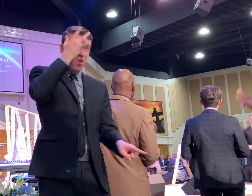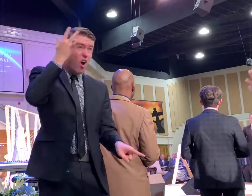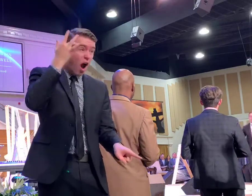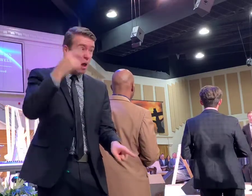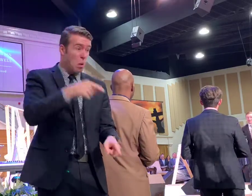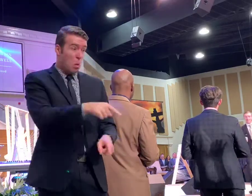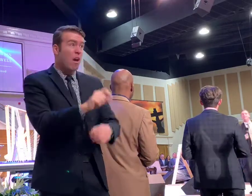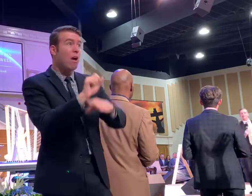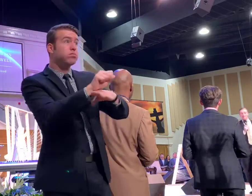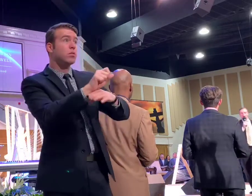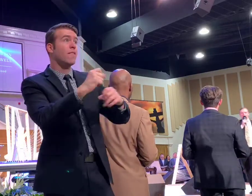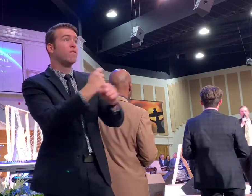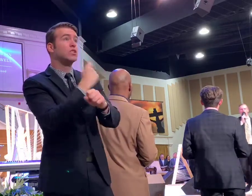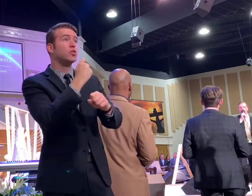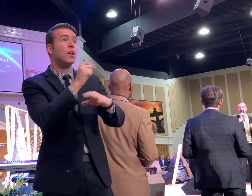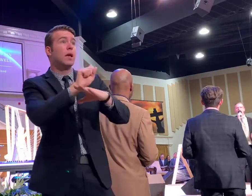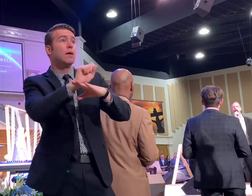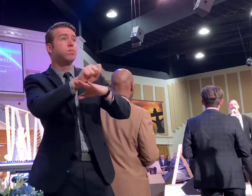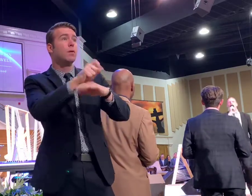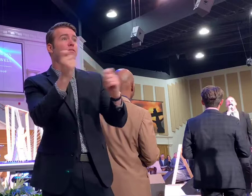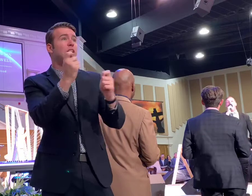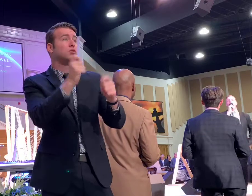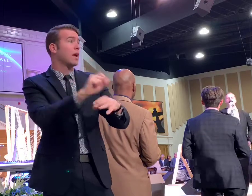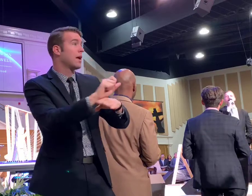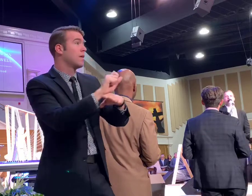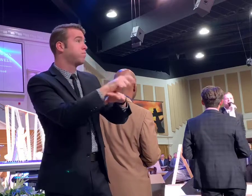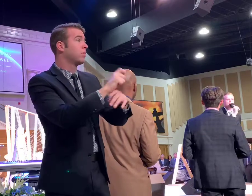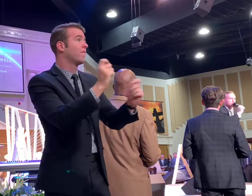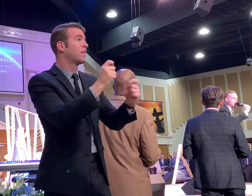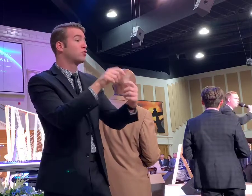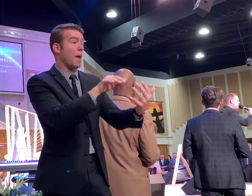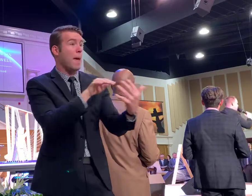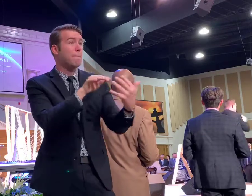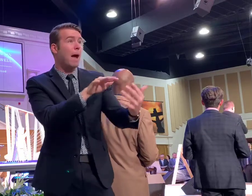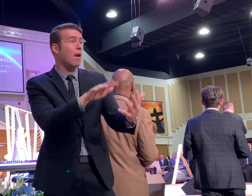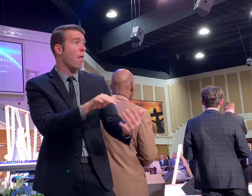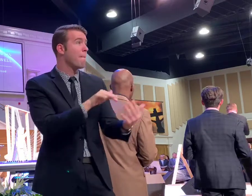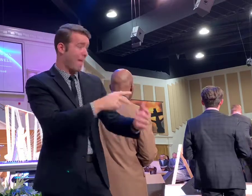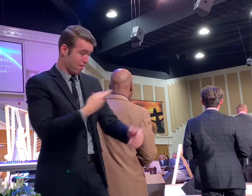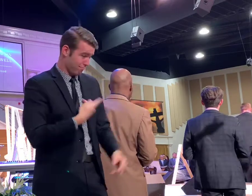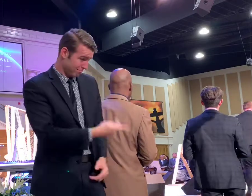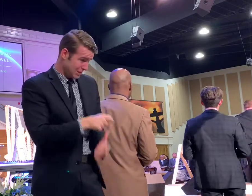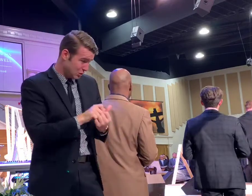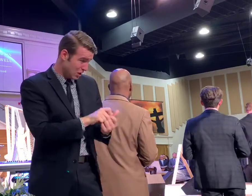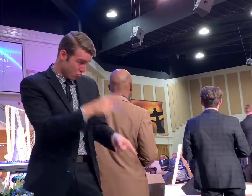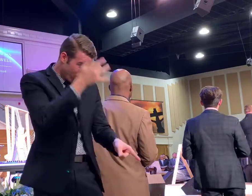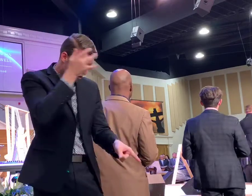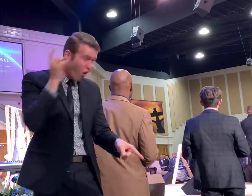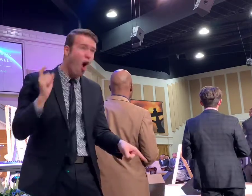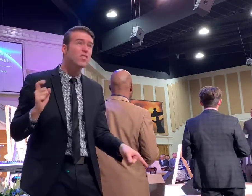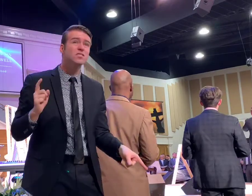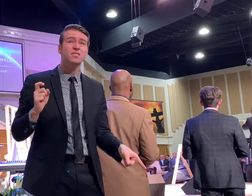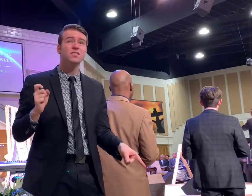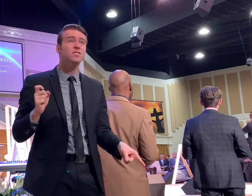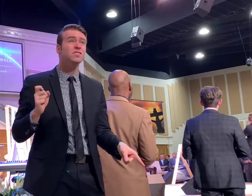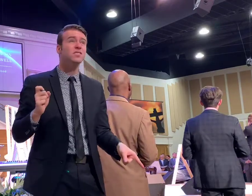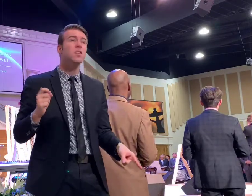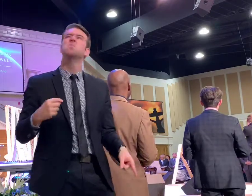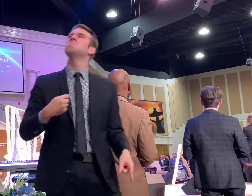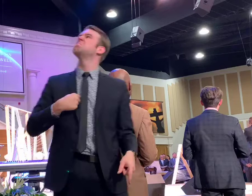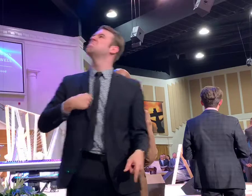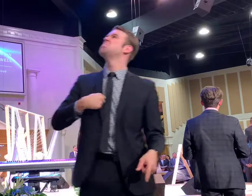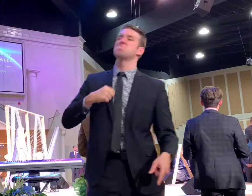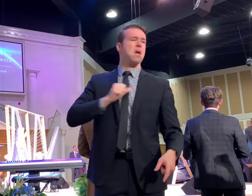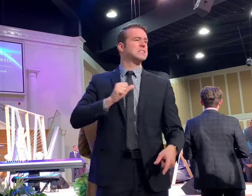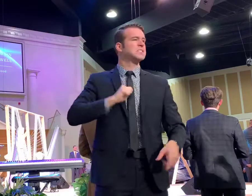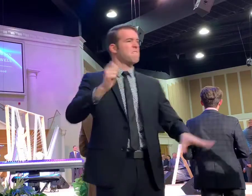won? Don't you remember all the battles that we've been through together? Because you thought you were doing this all